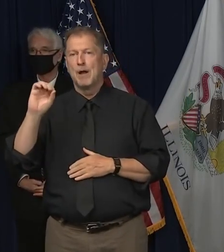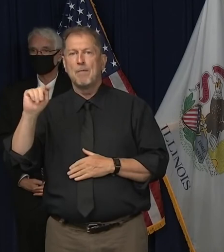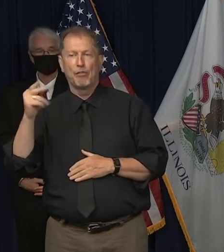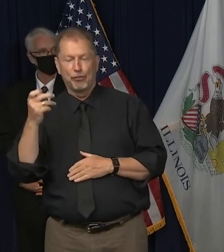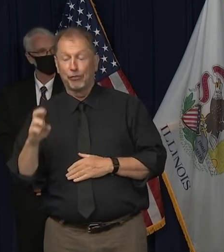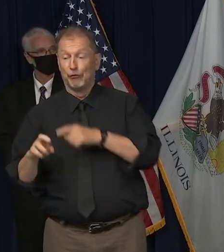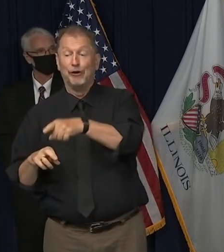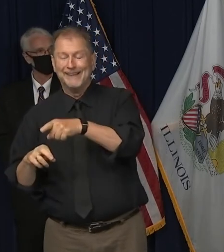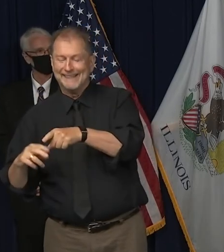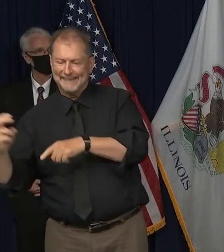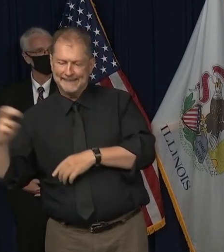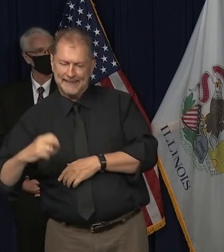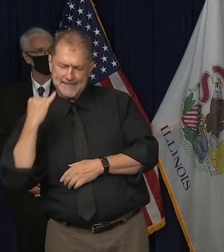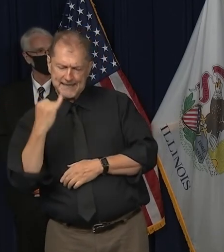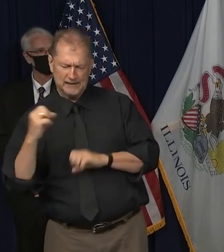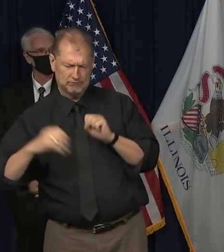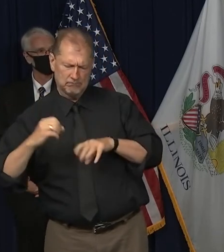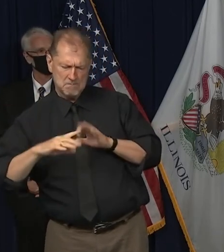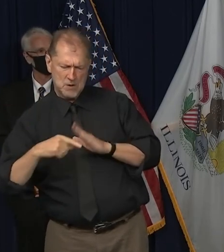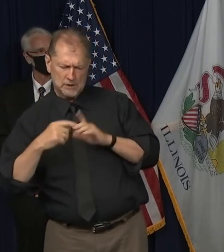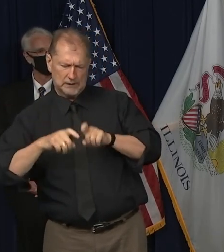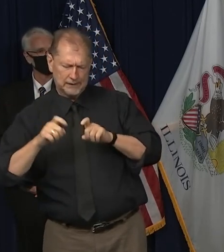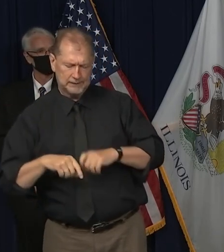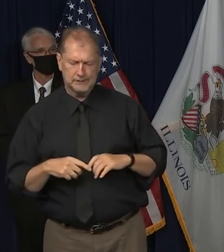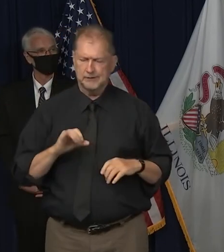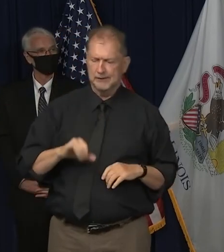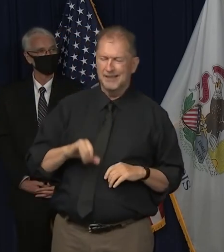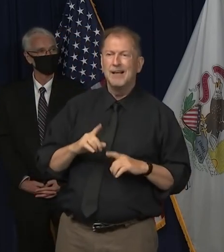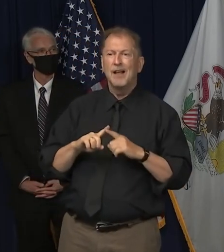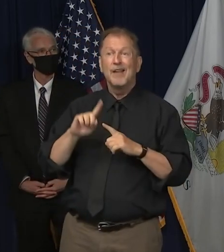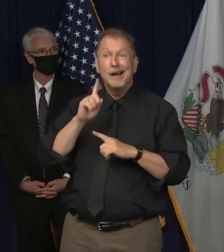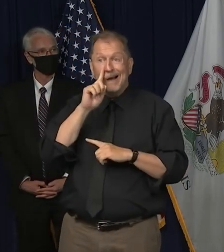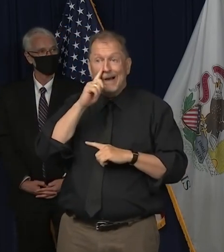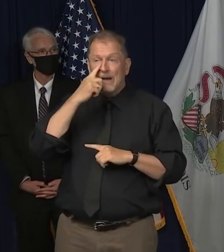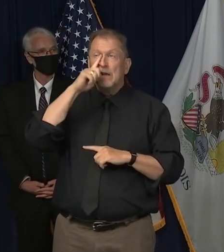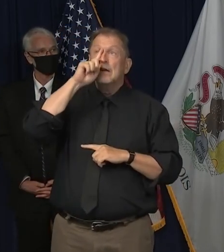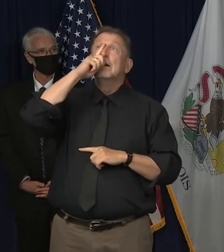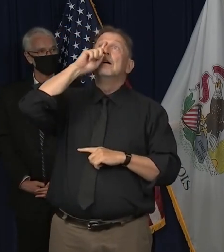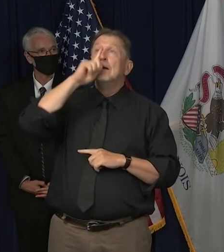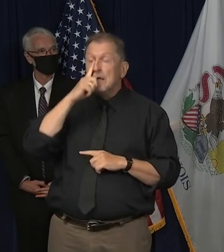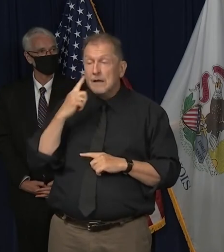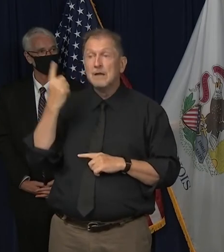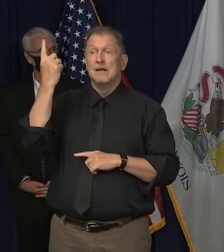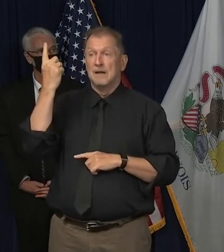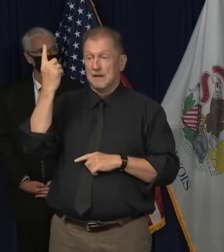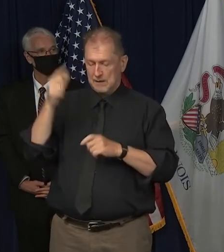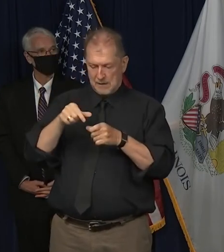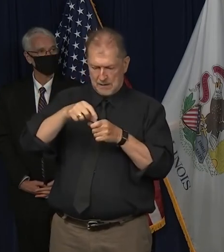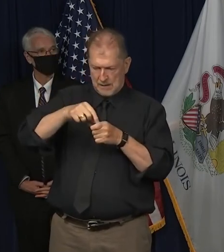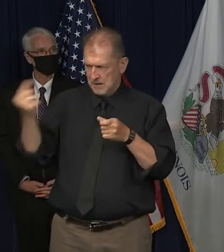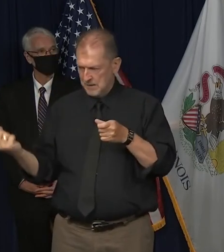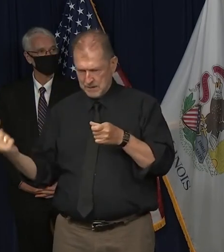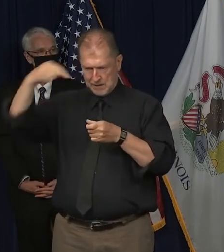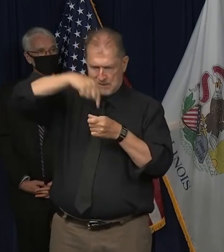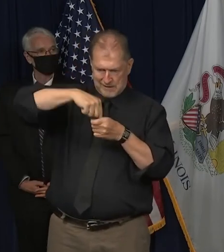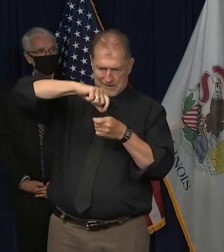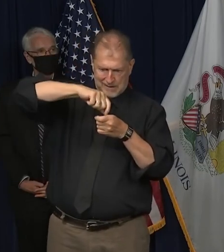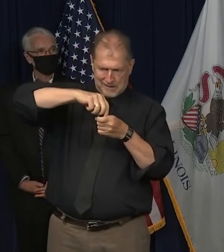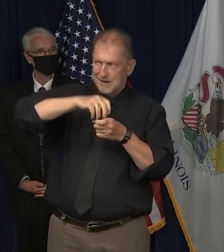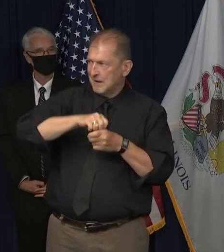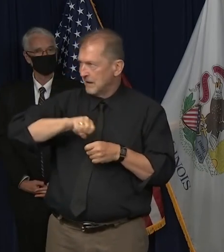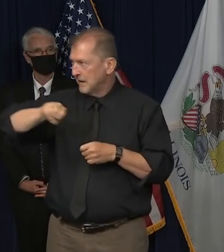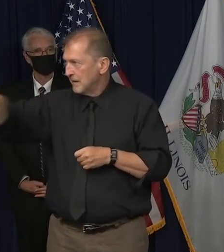realized the current state of the art, where you have a nasal swab, viral transfer media, RNA isolation, and then finally the